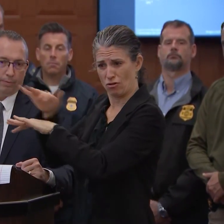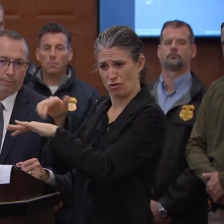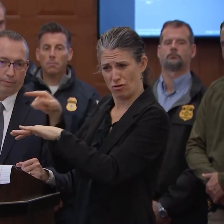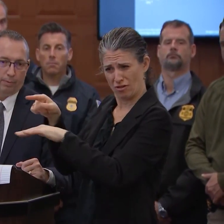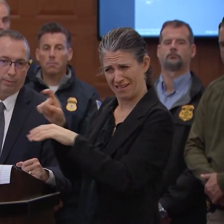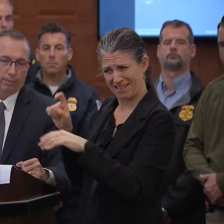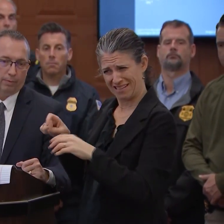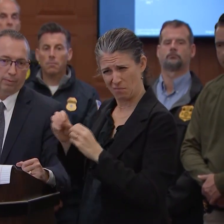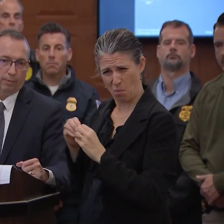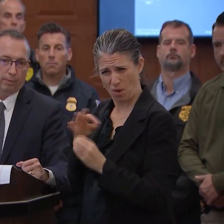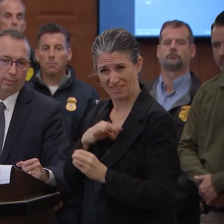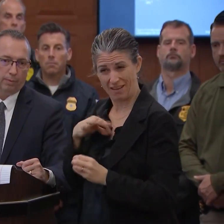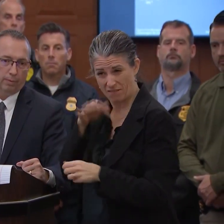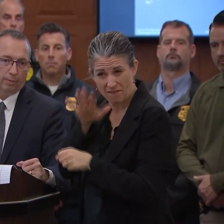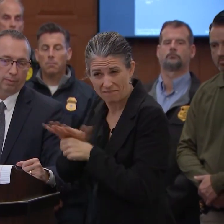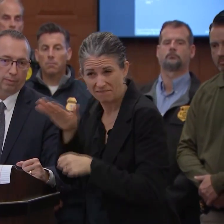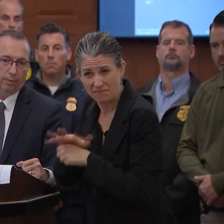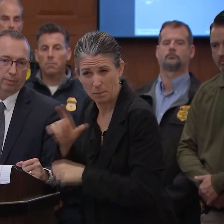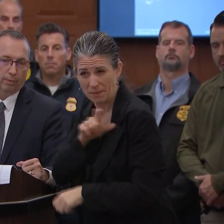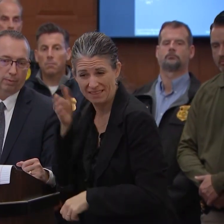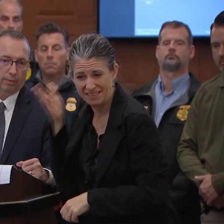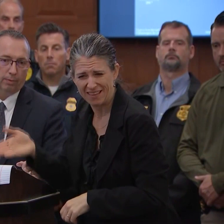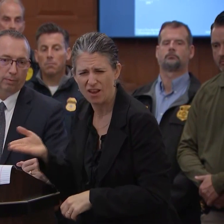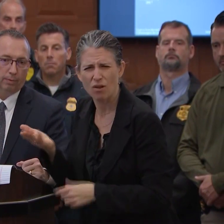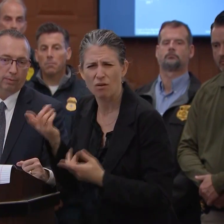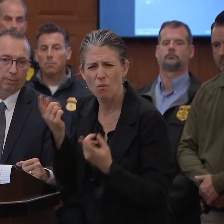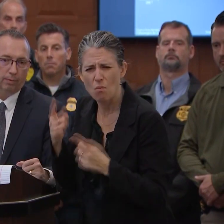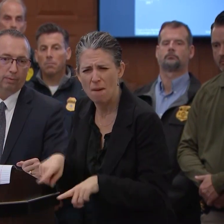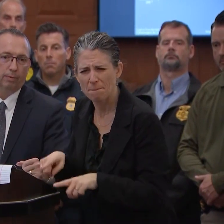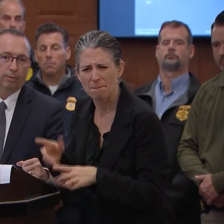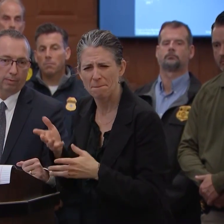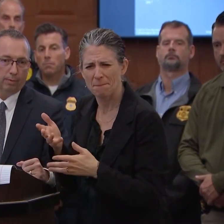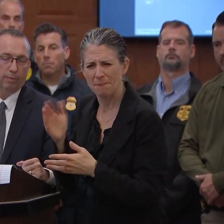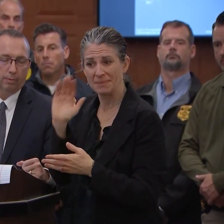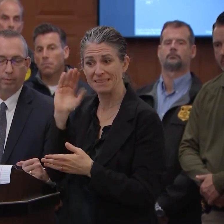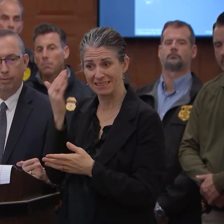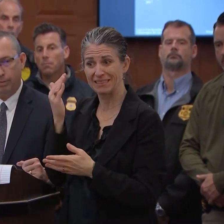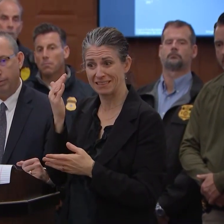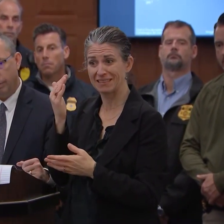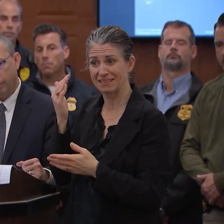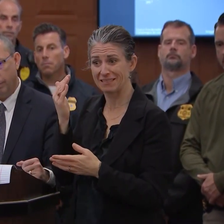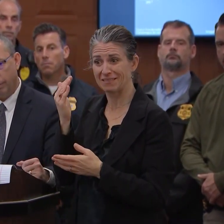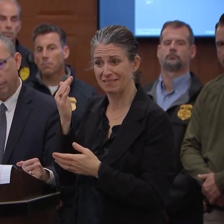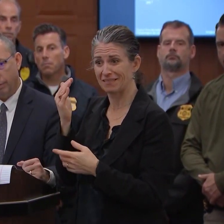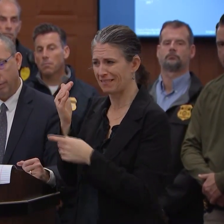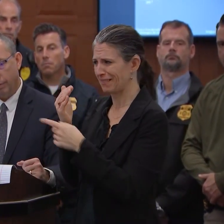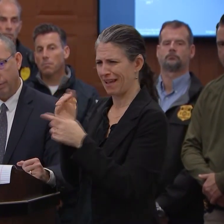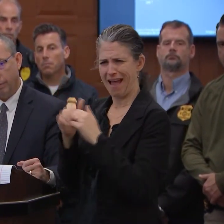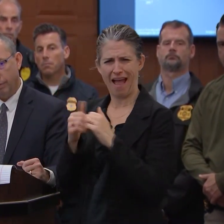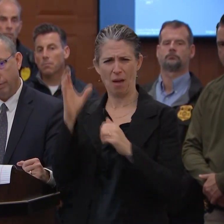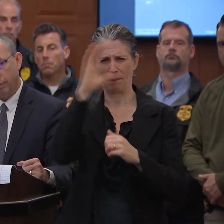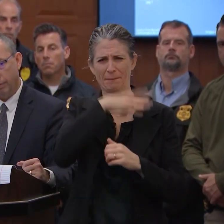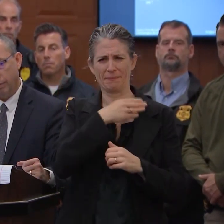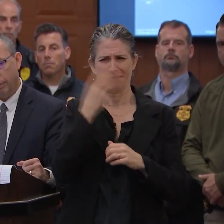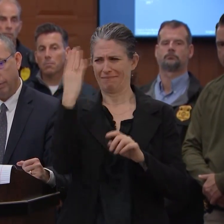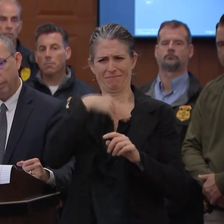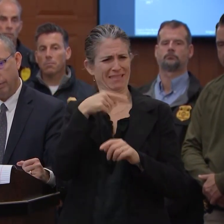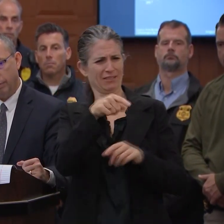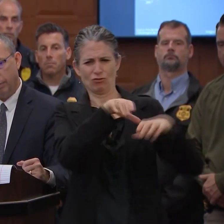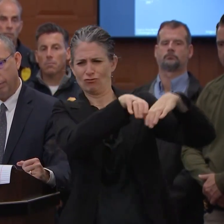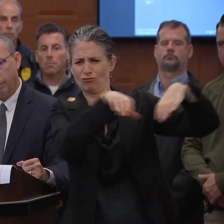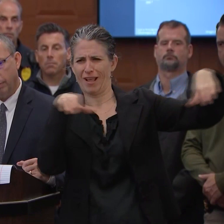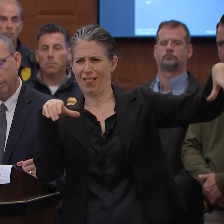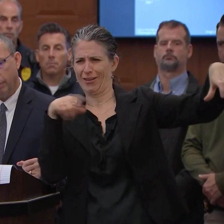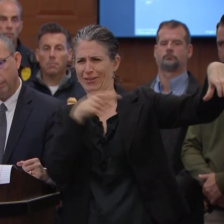it seems like this one trail was just missed, no one thought to search it. And we didn't really see a surge of resources into that area